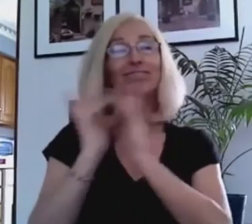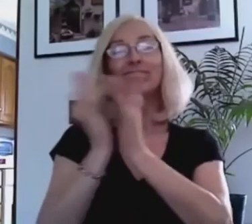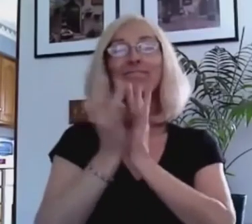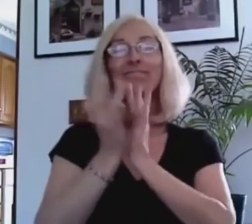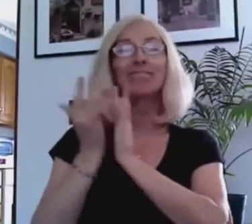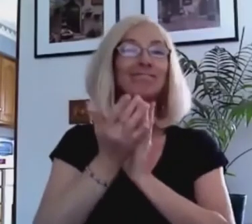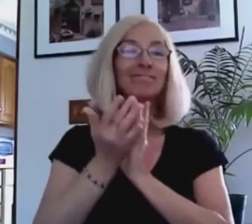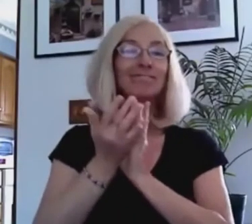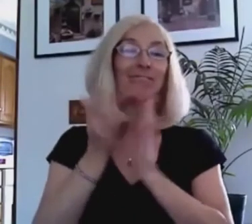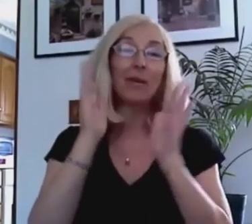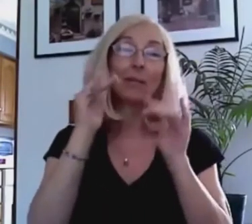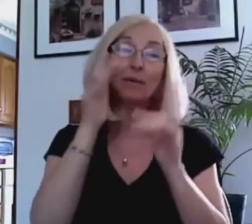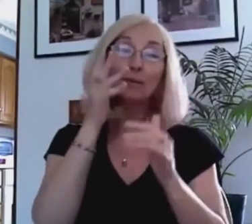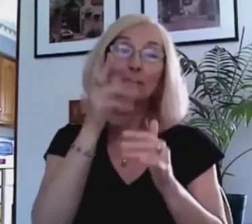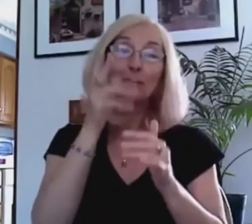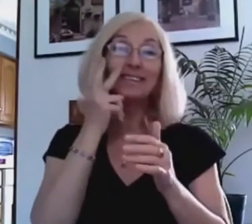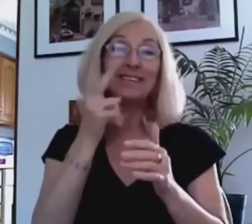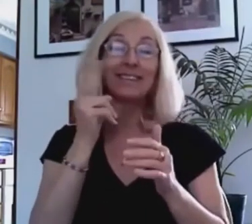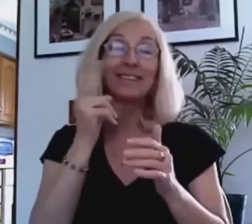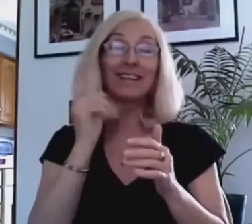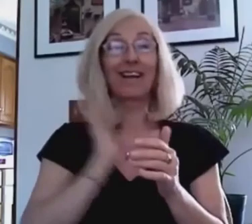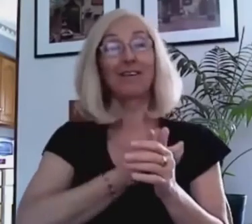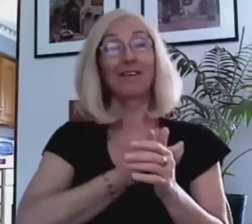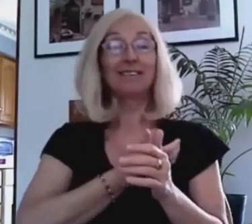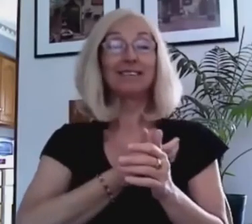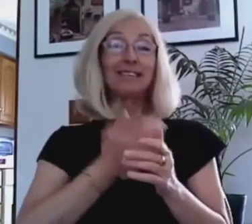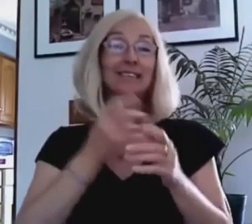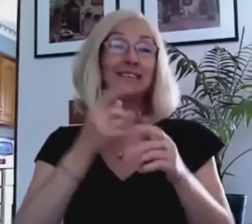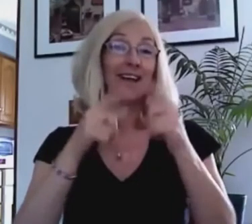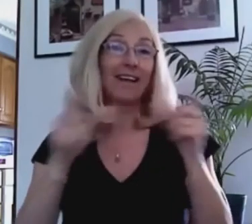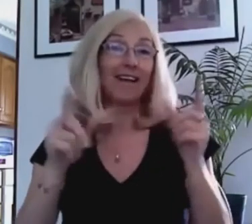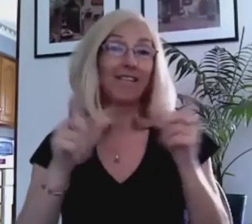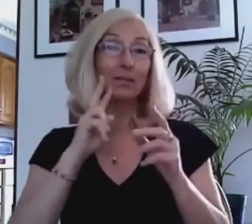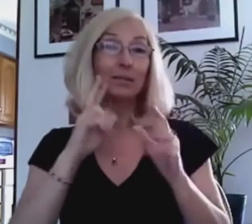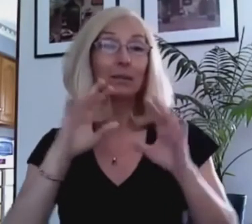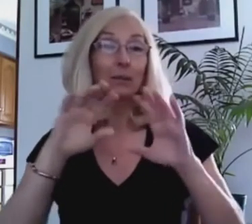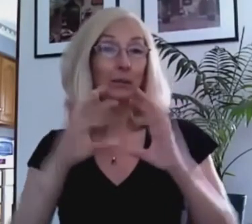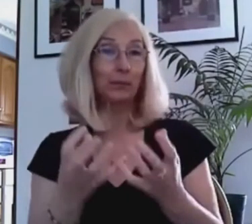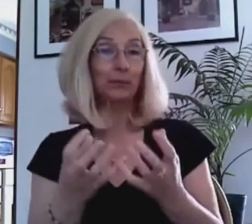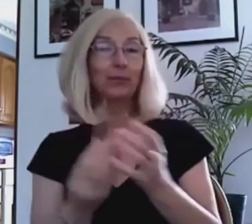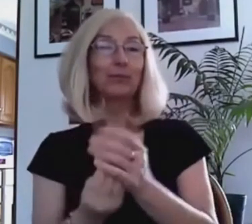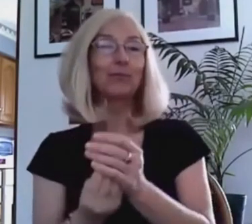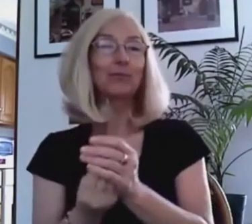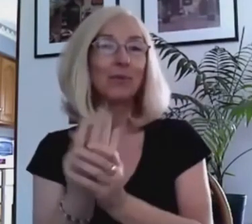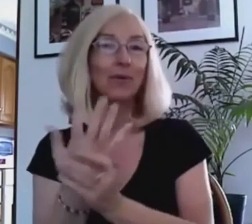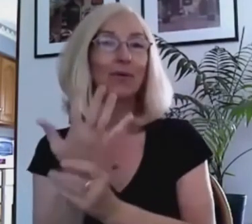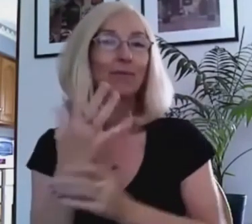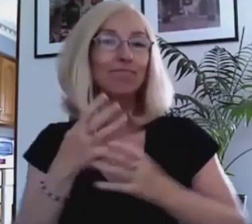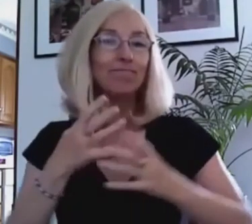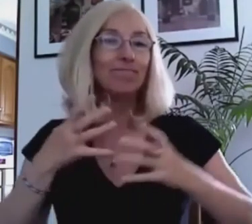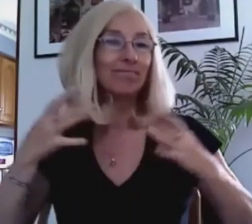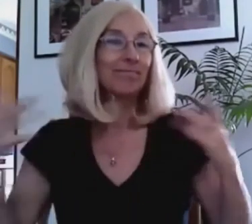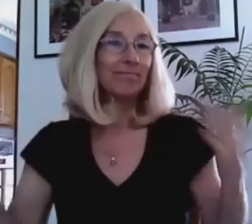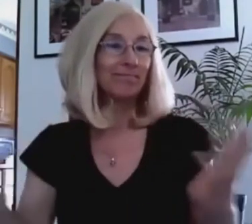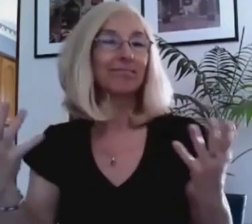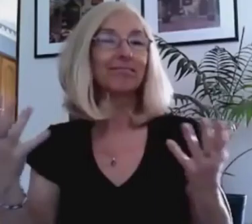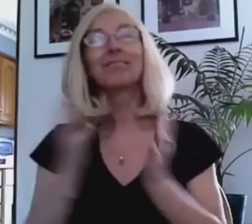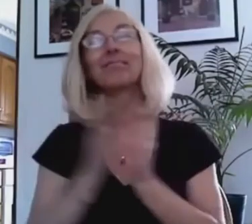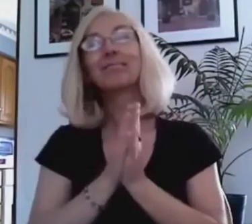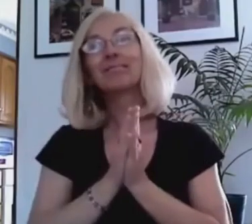And I hope you all can make new friends that can enjoy veganism too. Thank you, and I hope to see